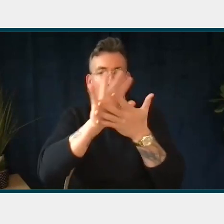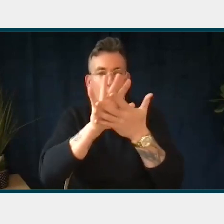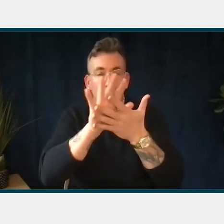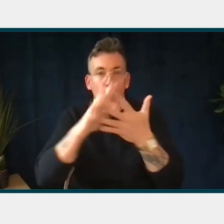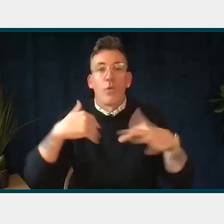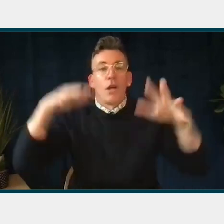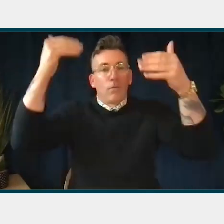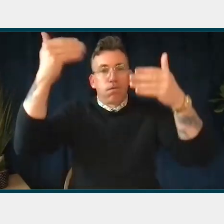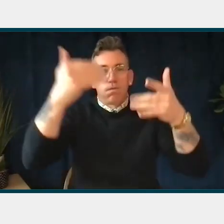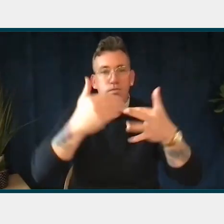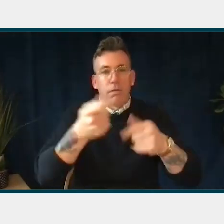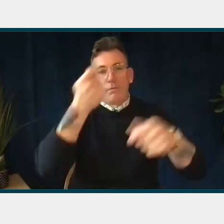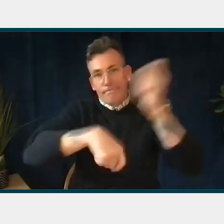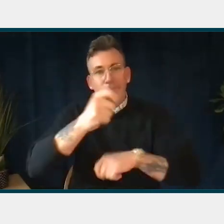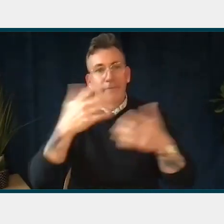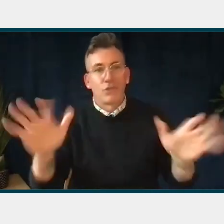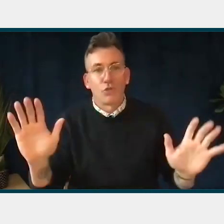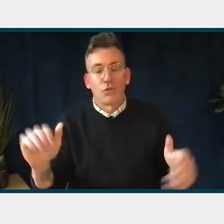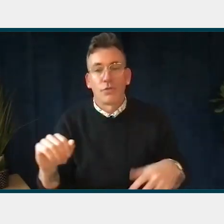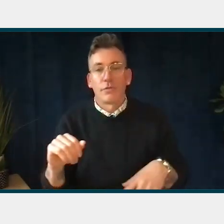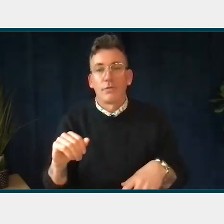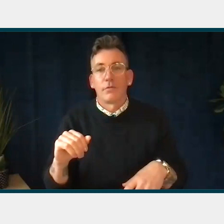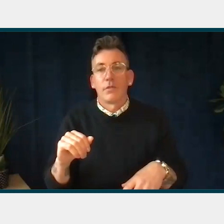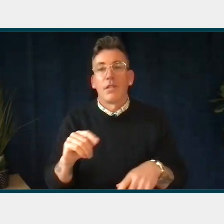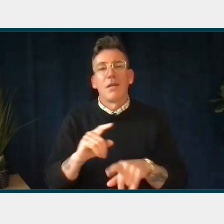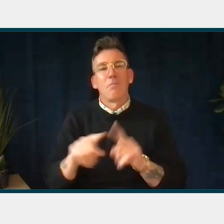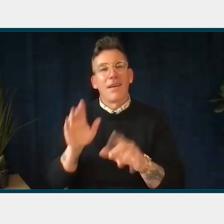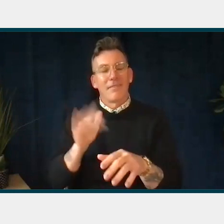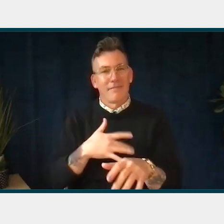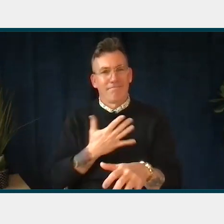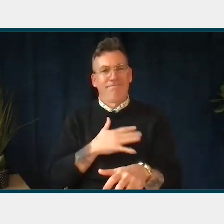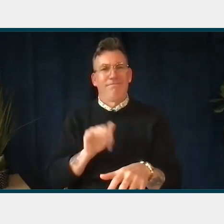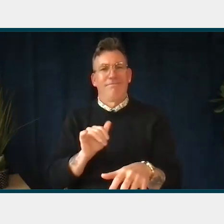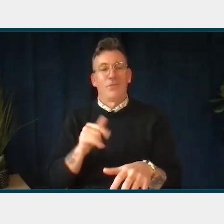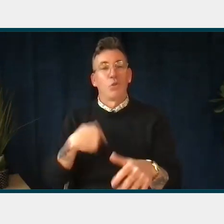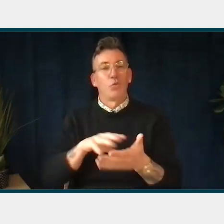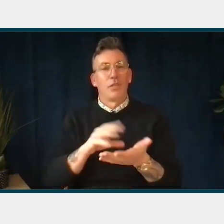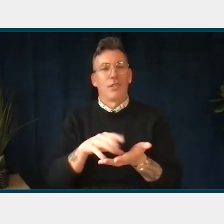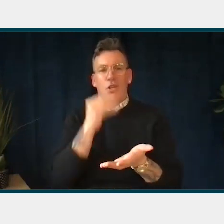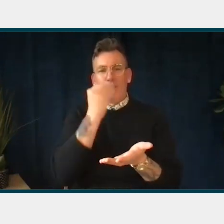but it was hard to see through with that color. So we took out that red stripe.